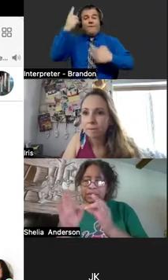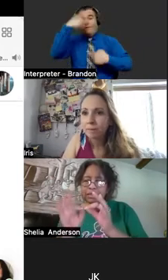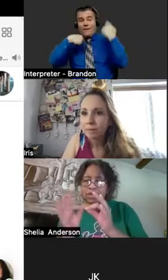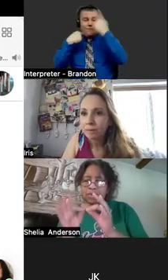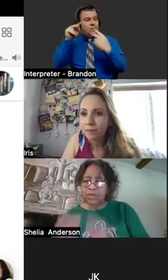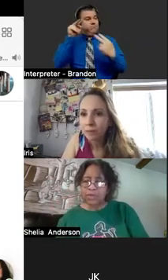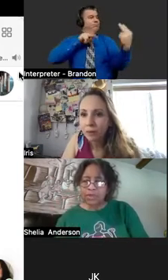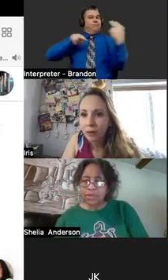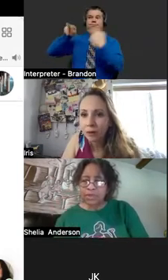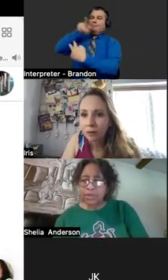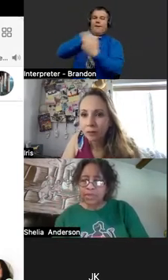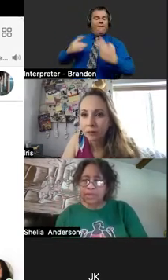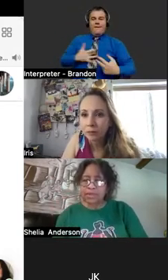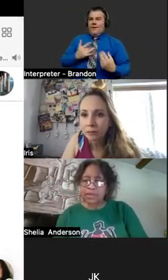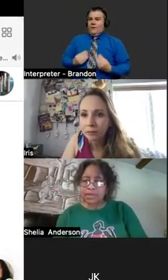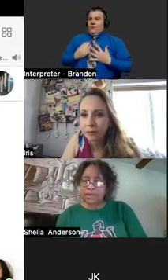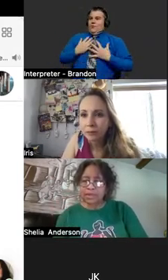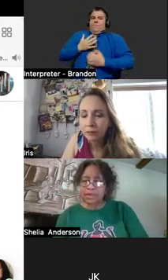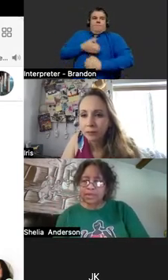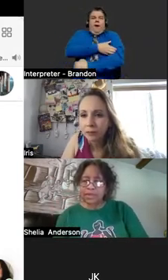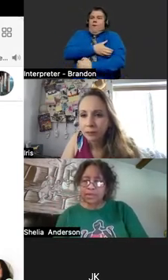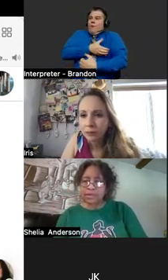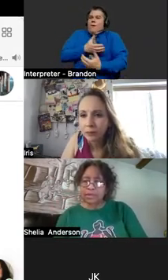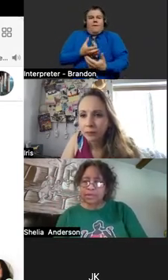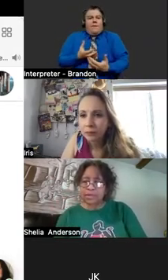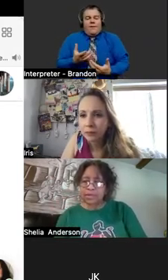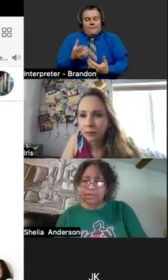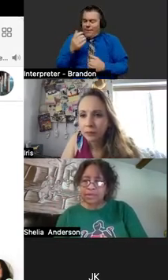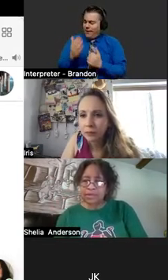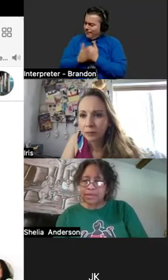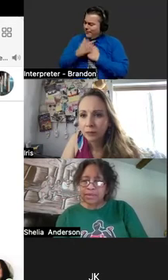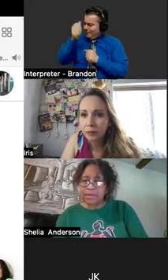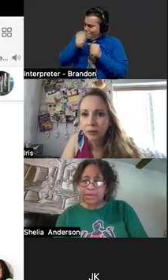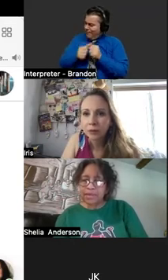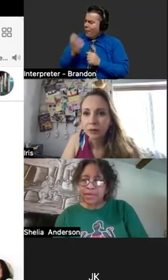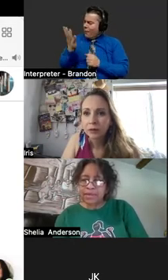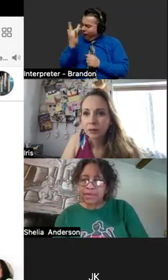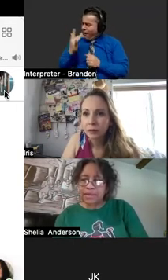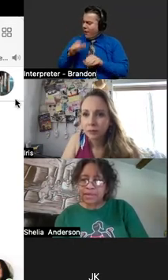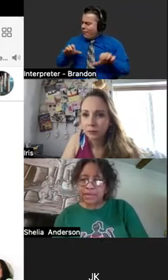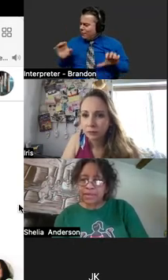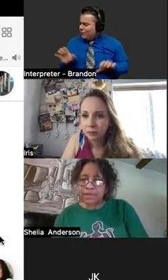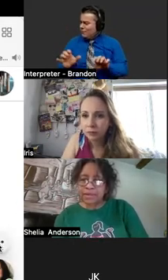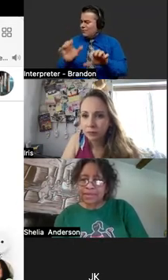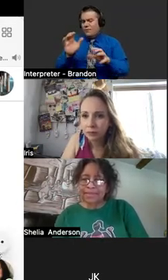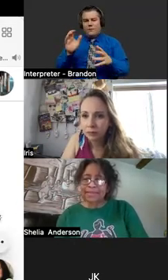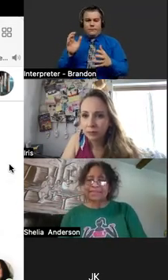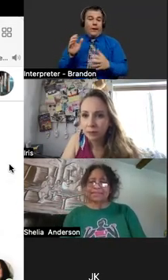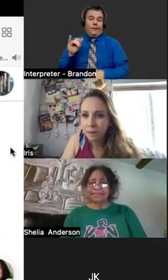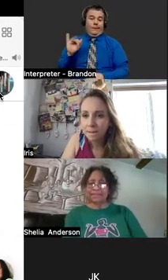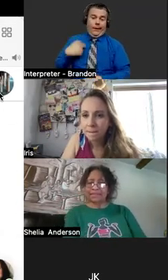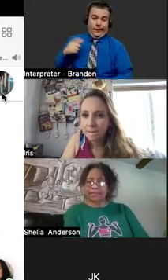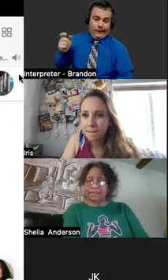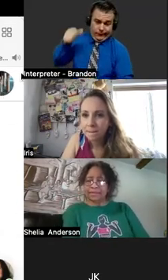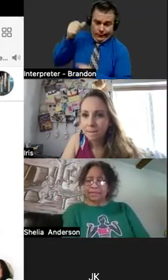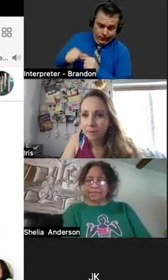more empowered, and I was reminded again why we're doing what we're doing, as if I needed a reminder. But you know, it's just